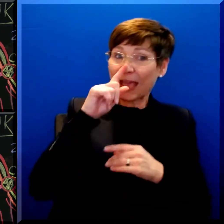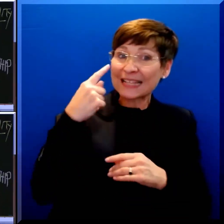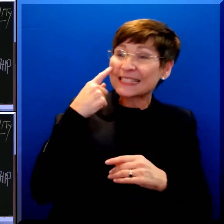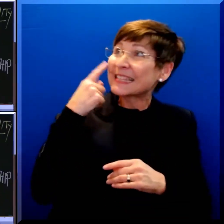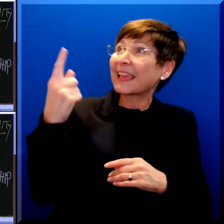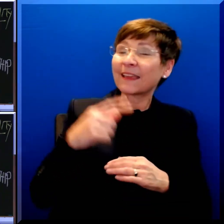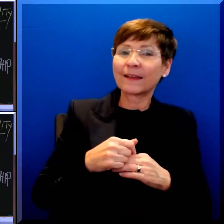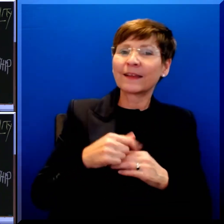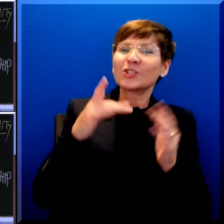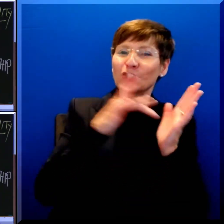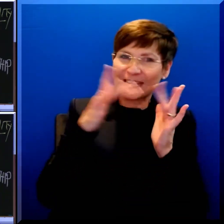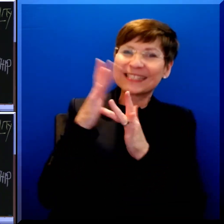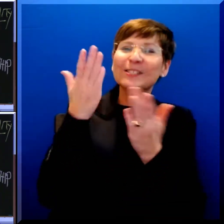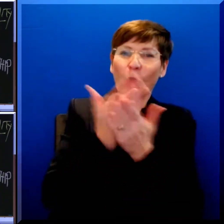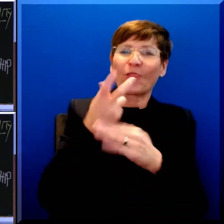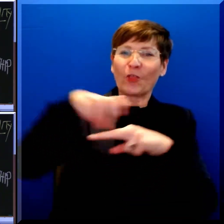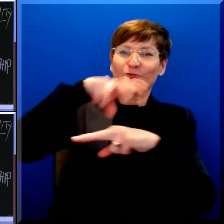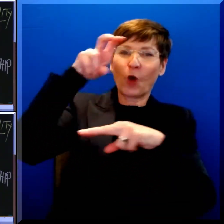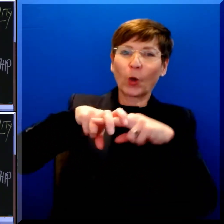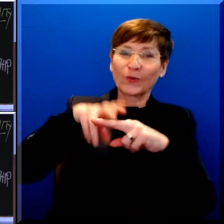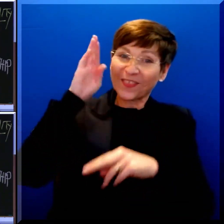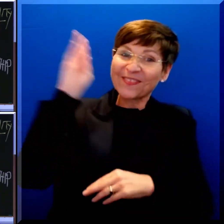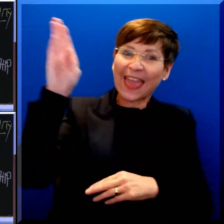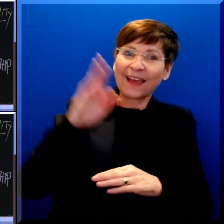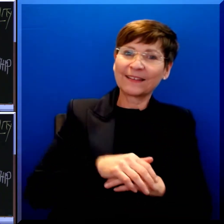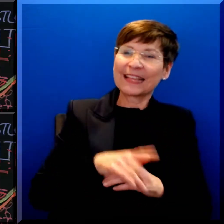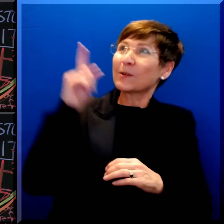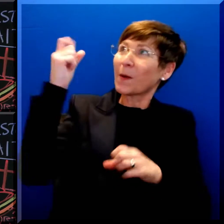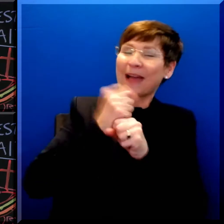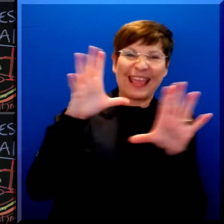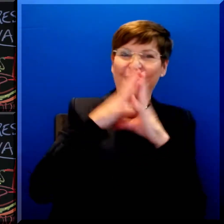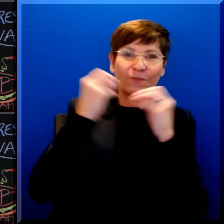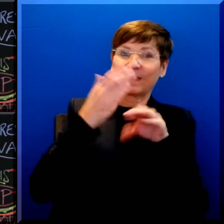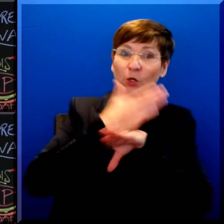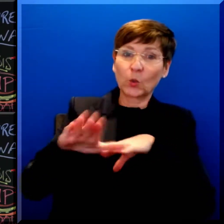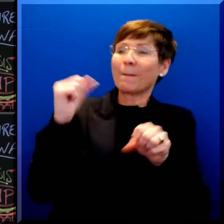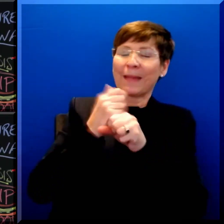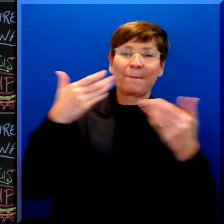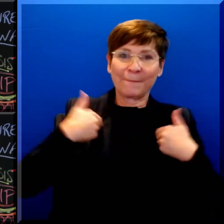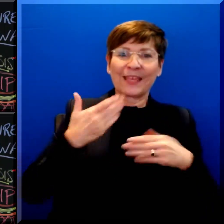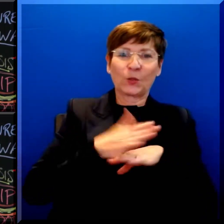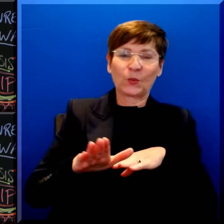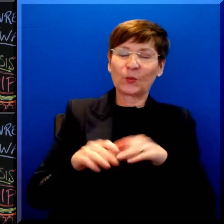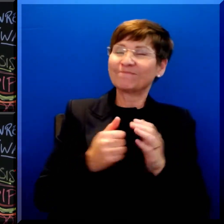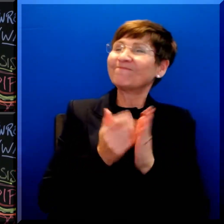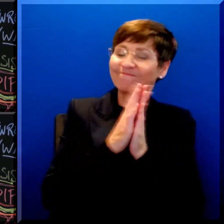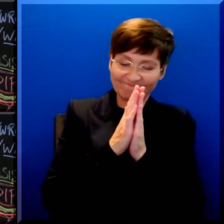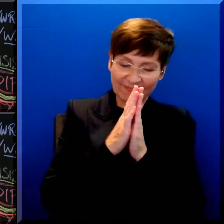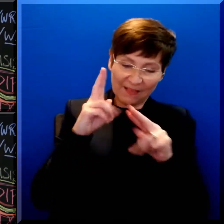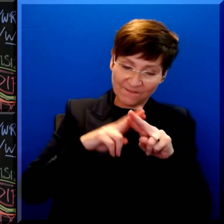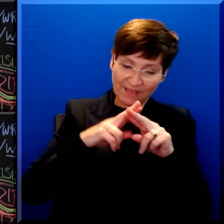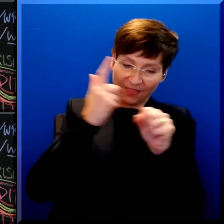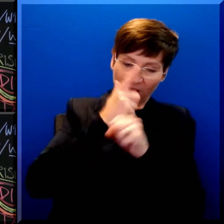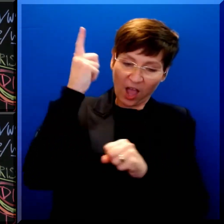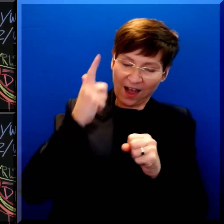and Jesus is on his throne. Amen? He's making all things new, including you. Amen? Let's pray. Father God, I